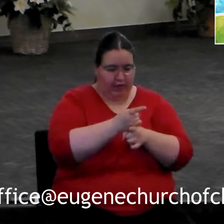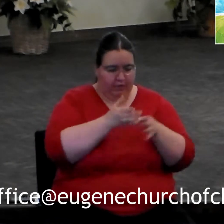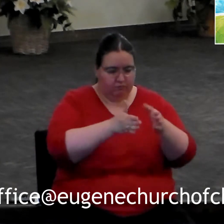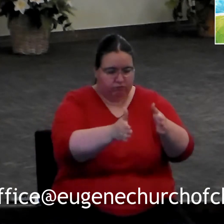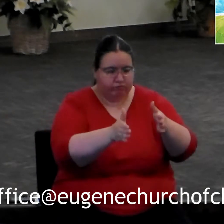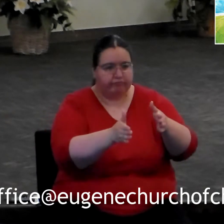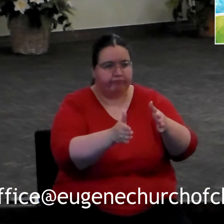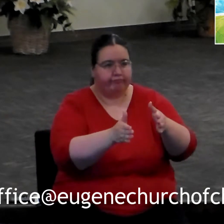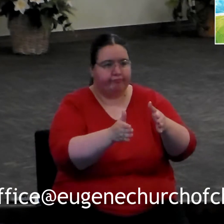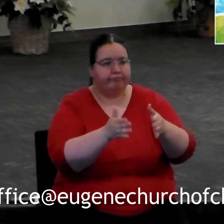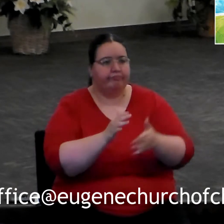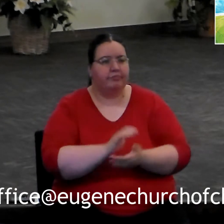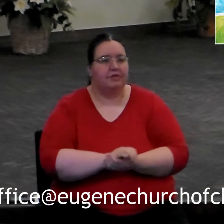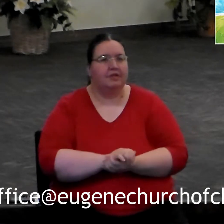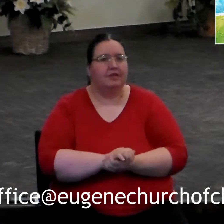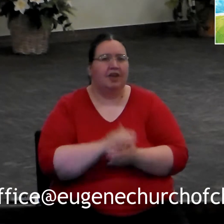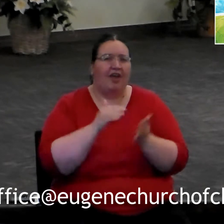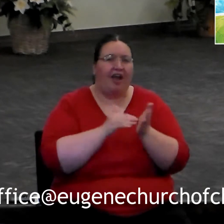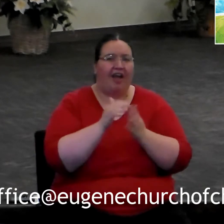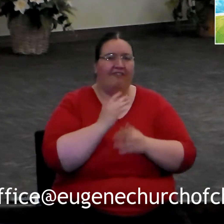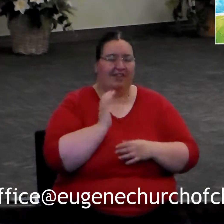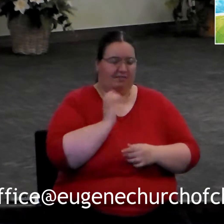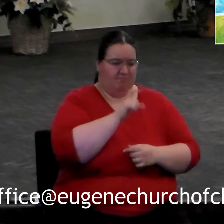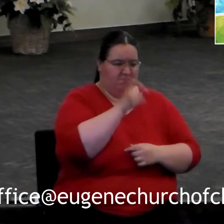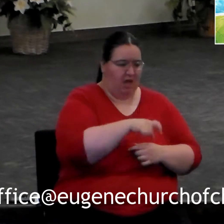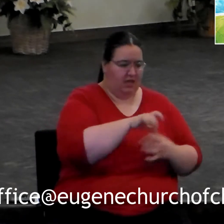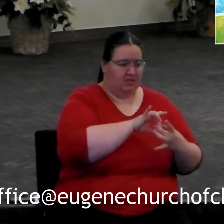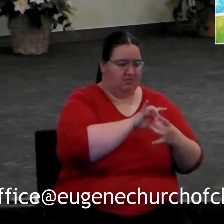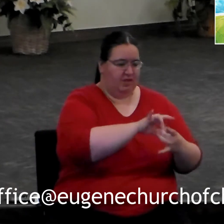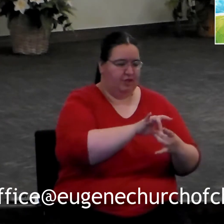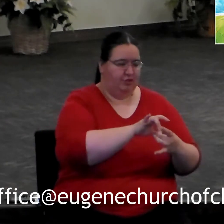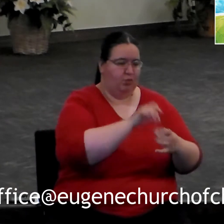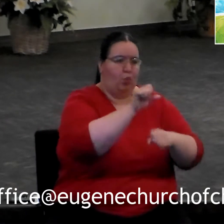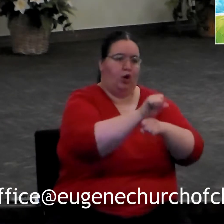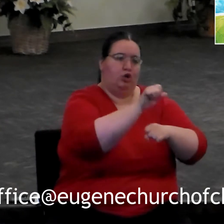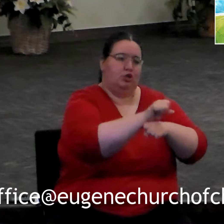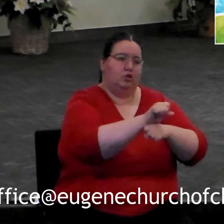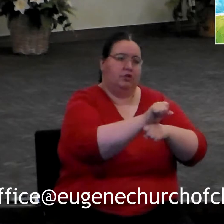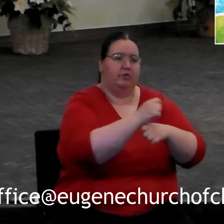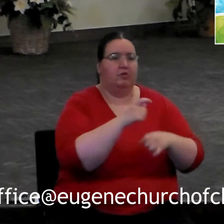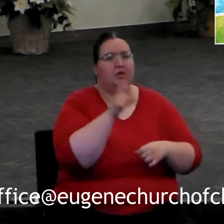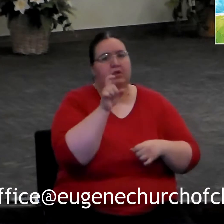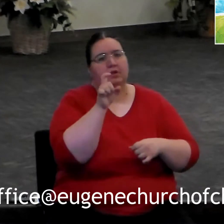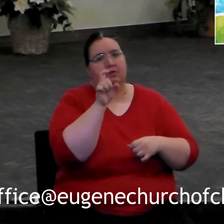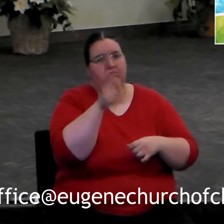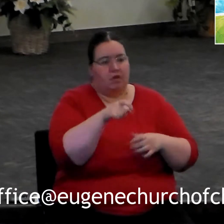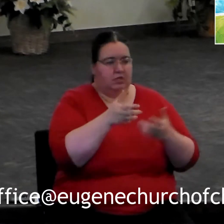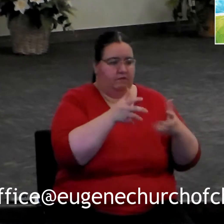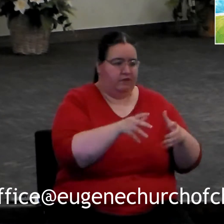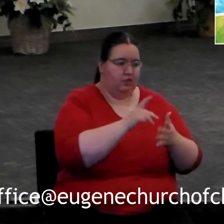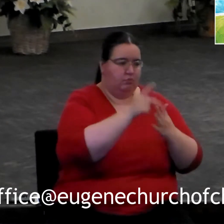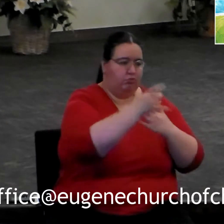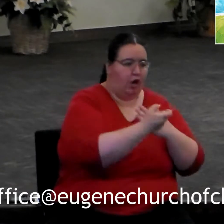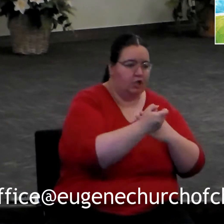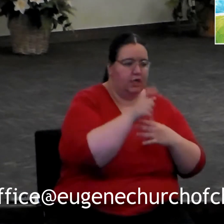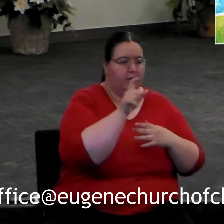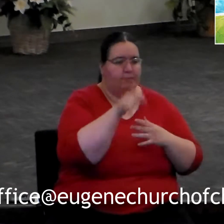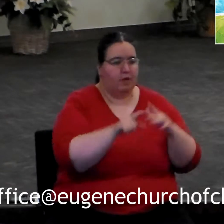Look, I must do this thing. I must complete this project. I must be there for this. And I've heard so many times people say, you know, if